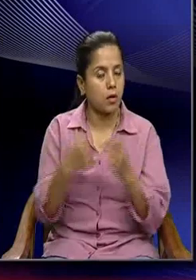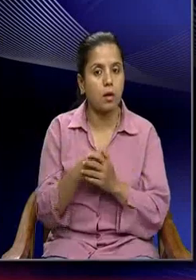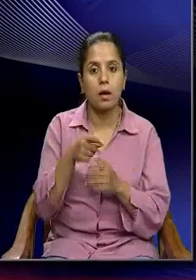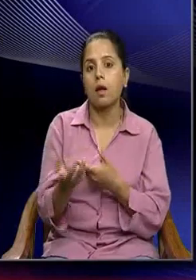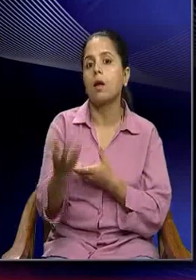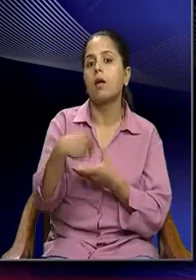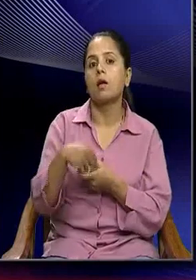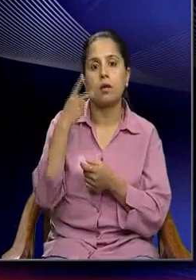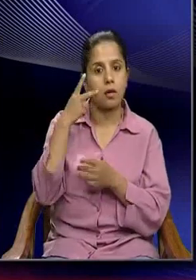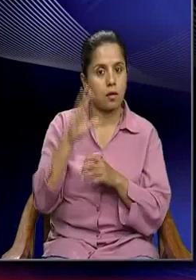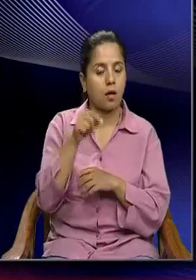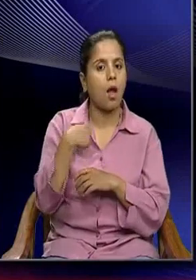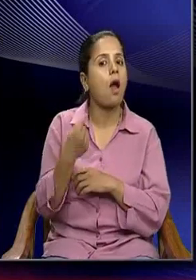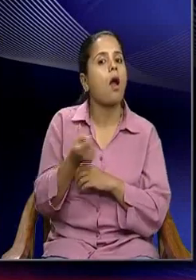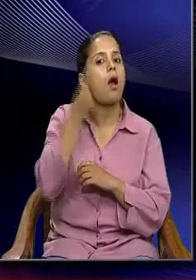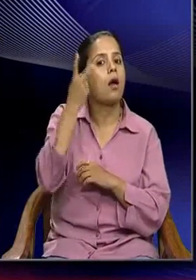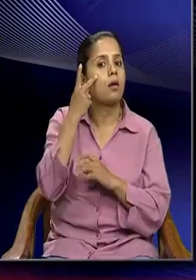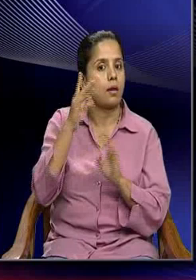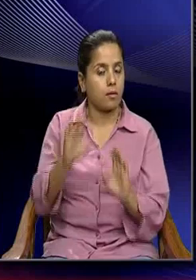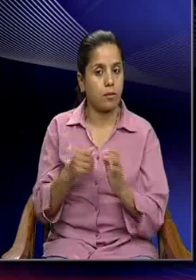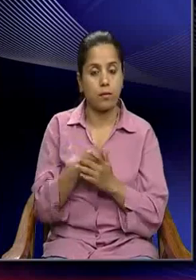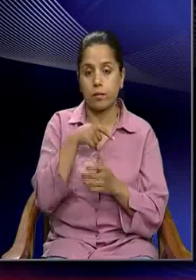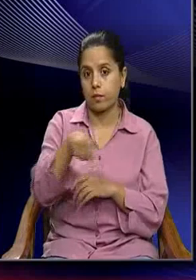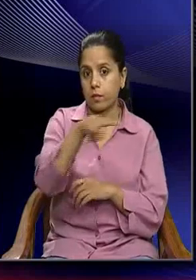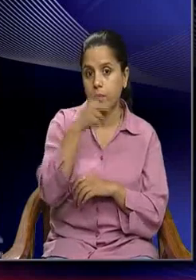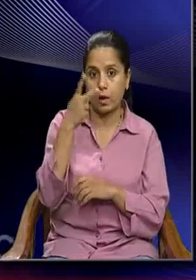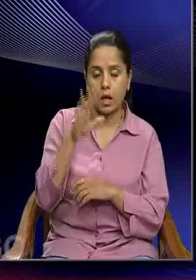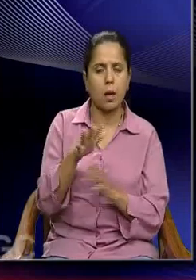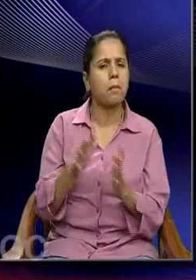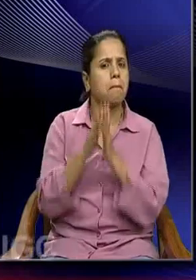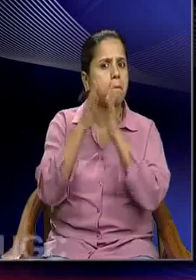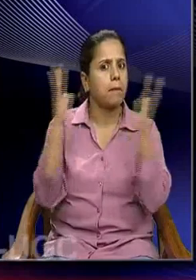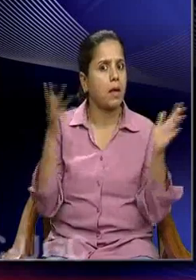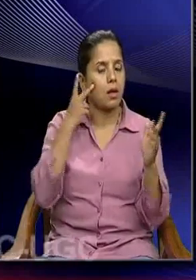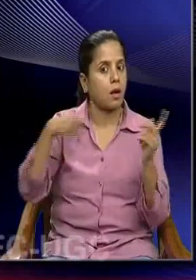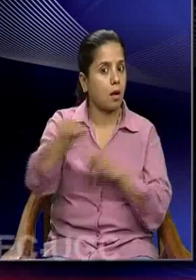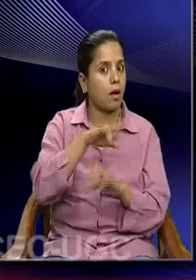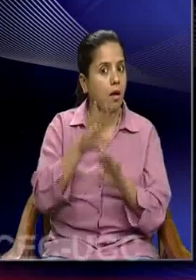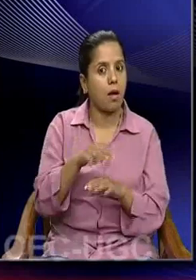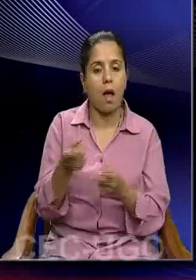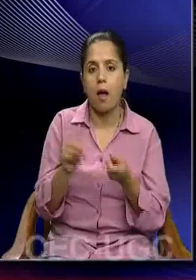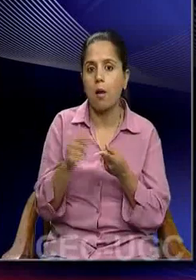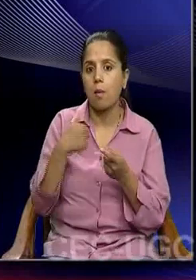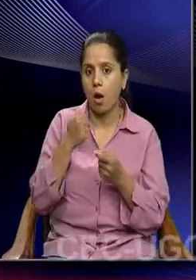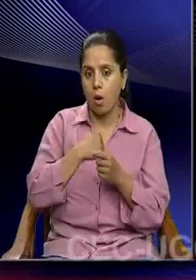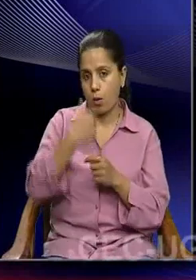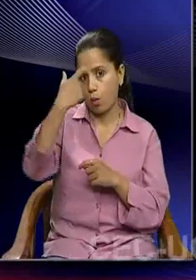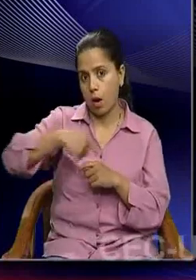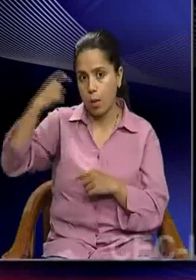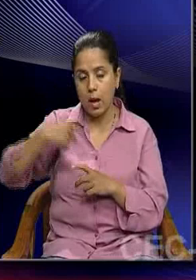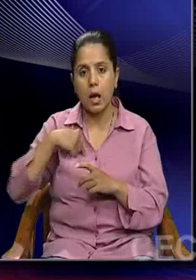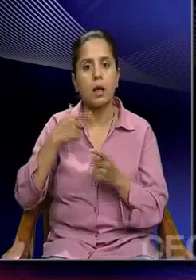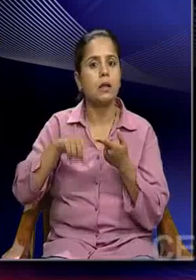involves recognizing that there is a greater force beyond our individual